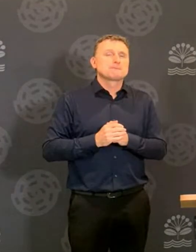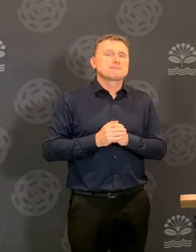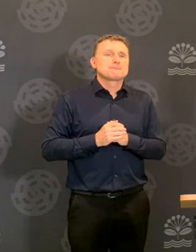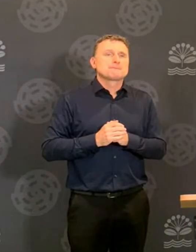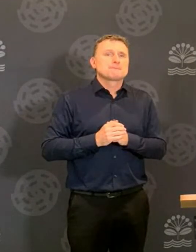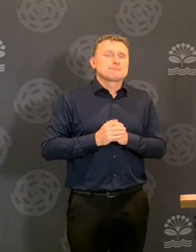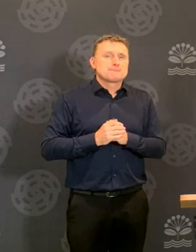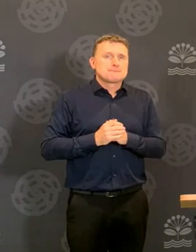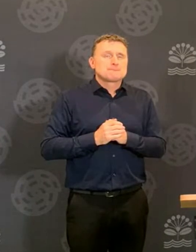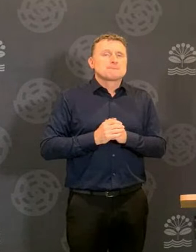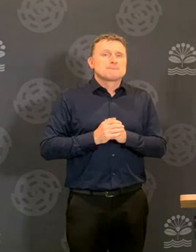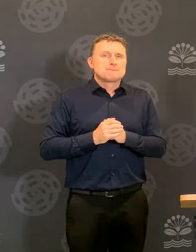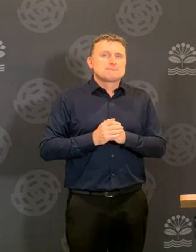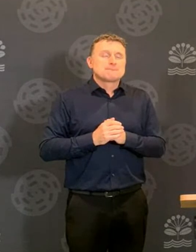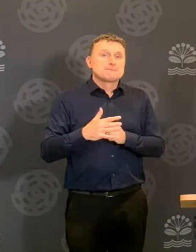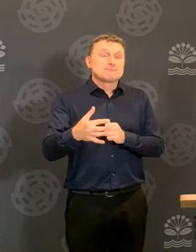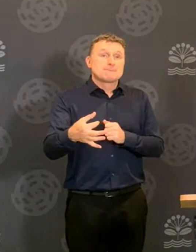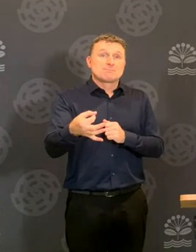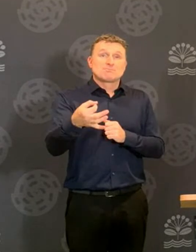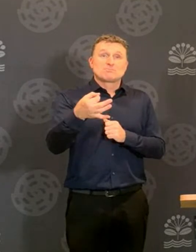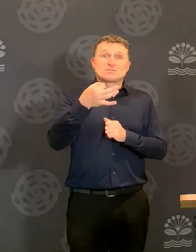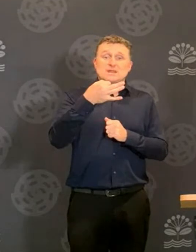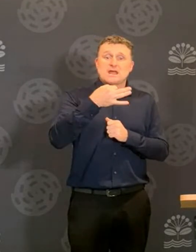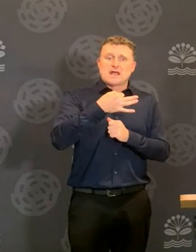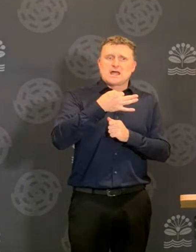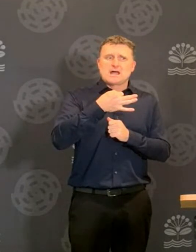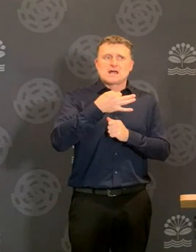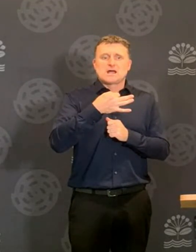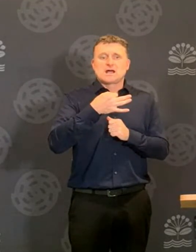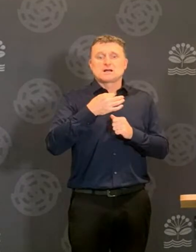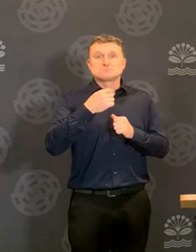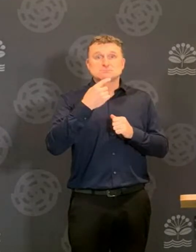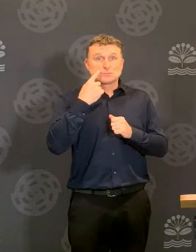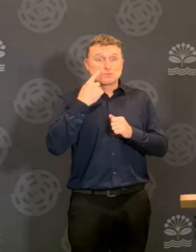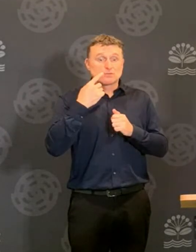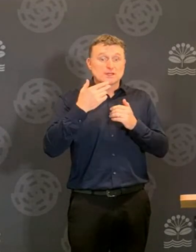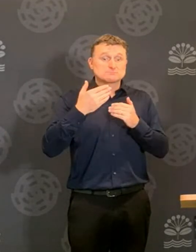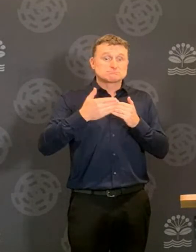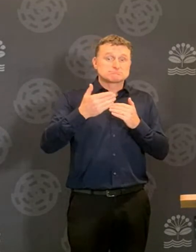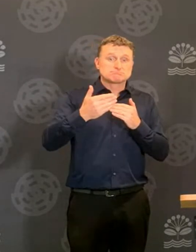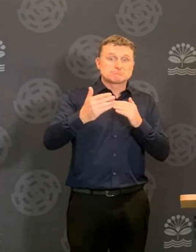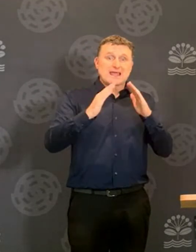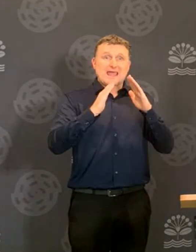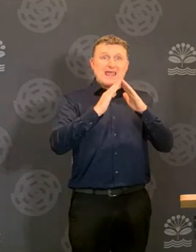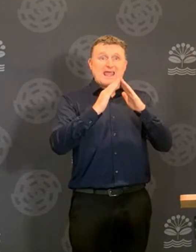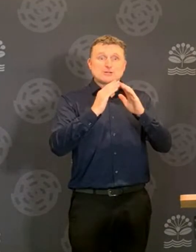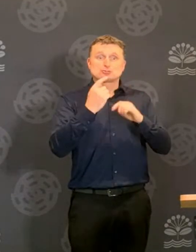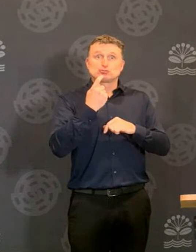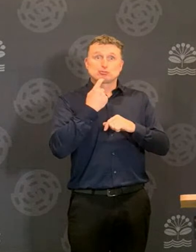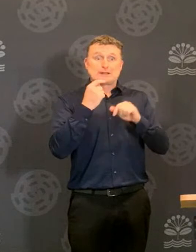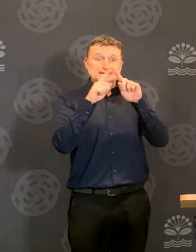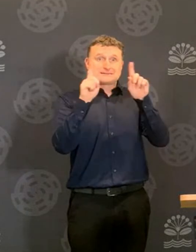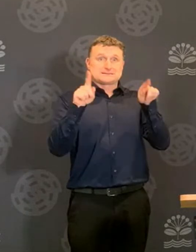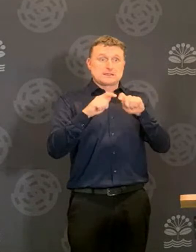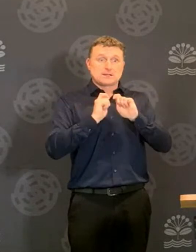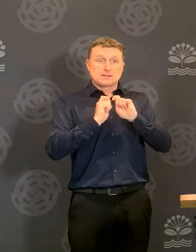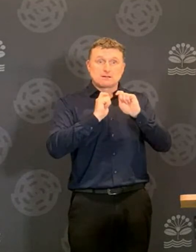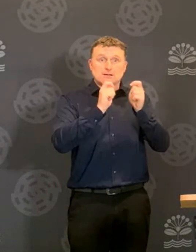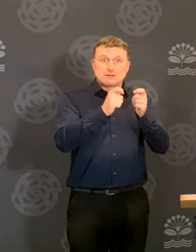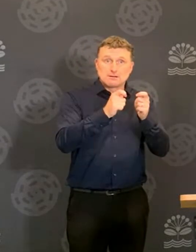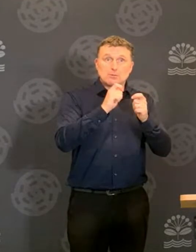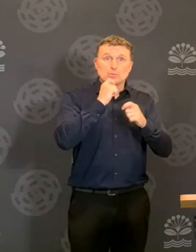how many more, do you anticipate a lot more houses being red stickered, yellow stickered? I mean, is it going